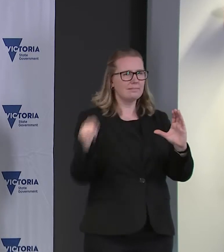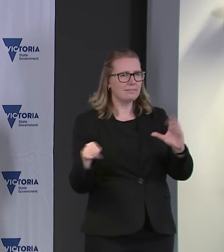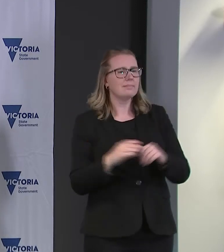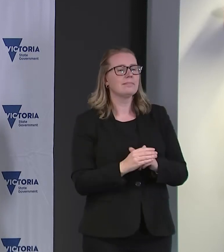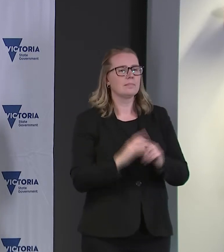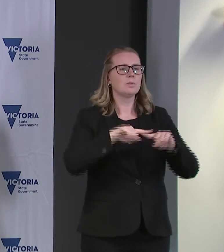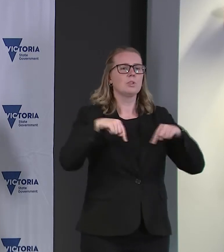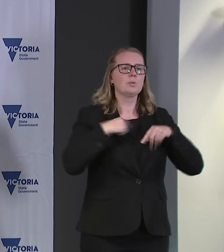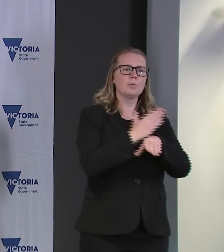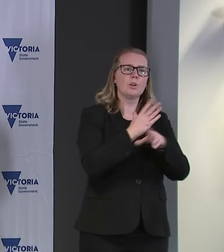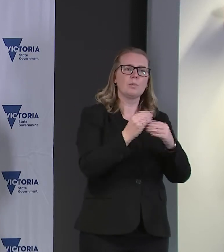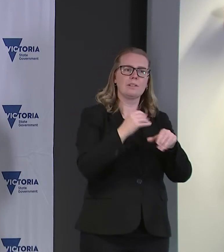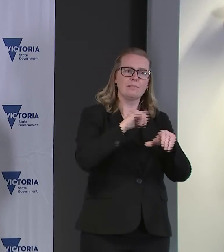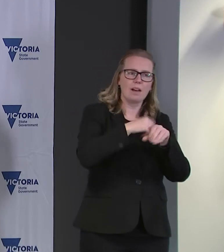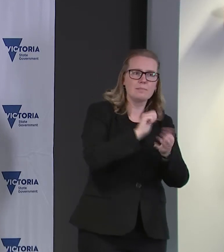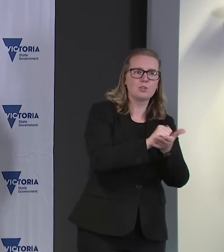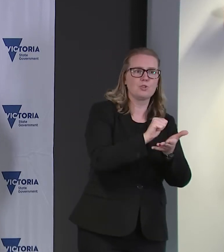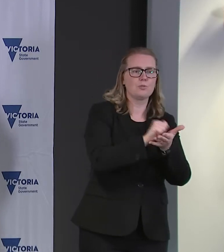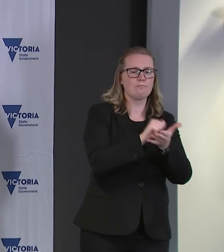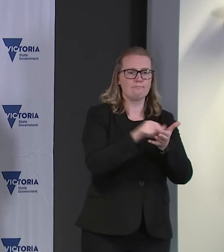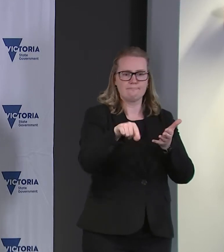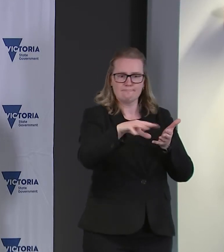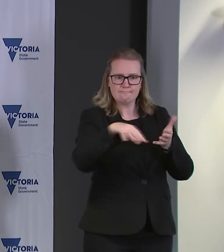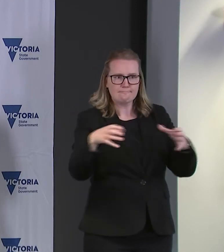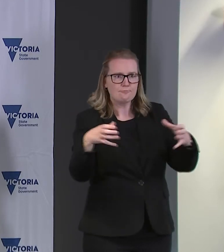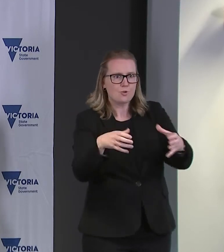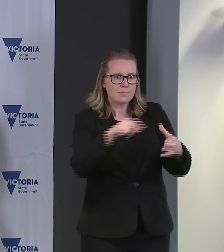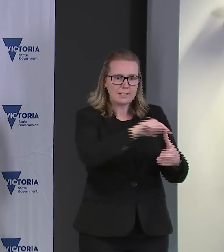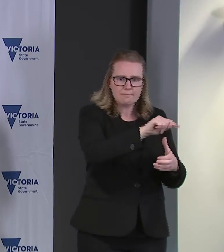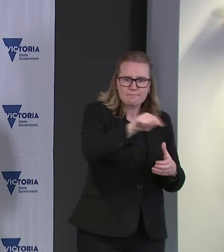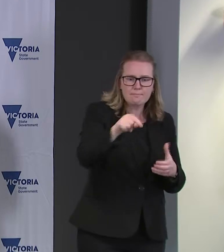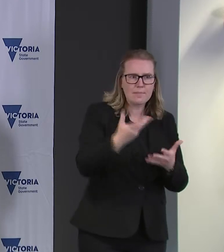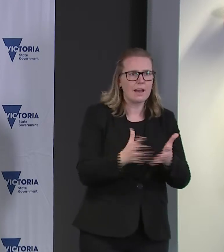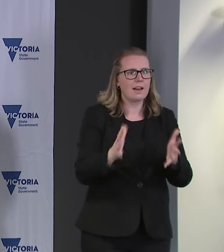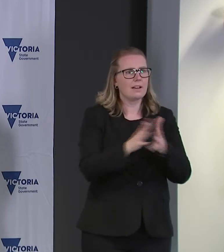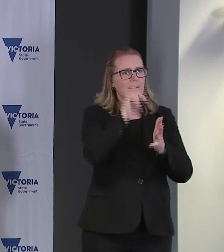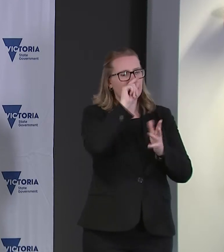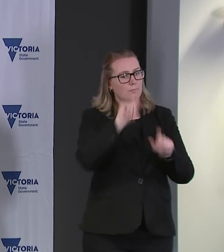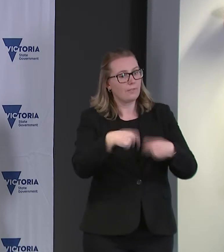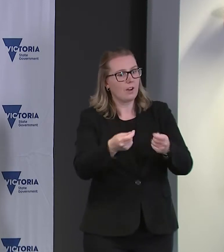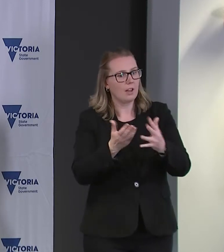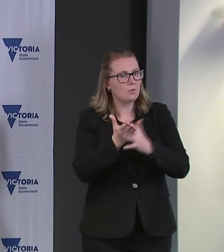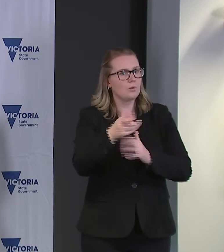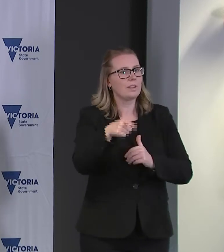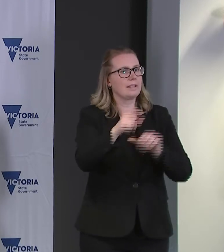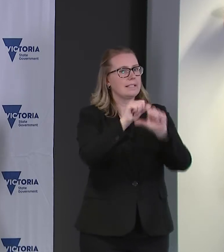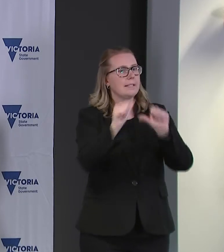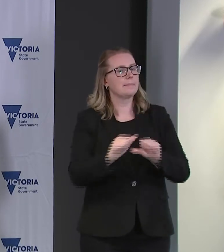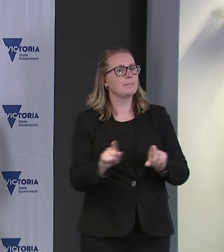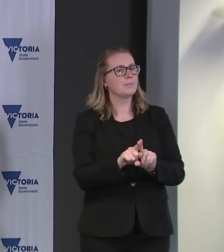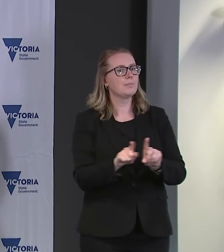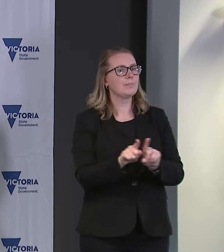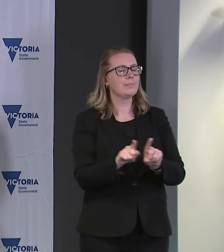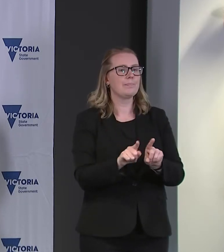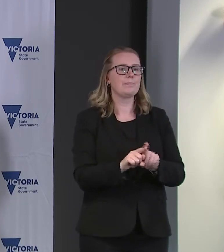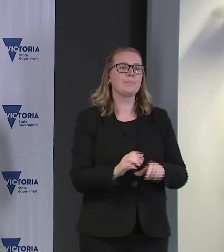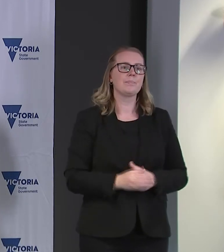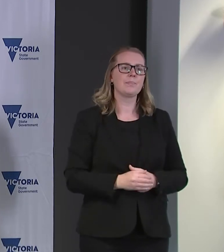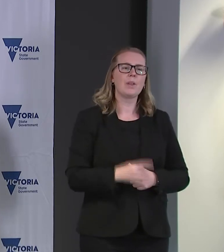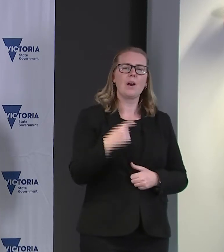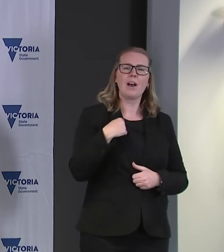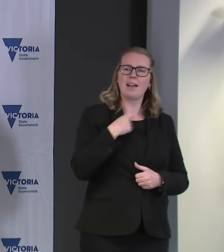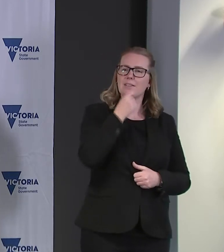pharmacy organisations and the Commonwealth to identify how that works. So I just dispute that